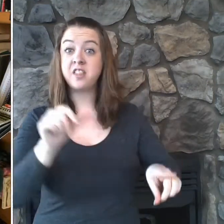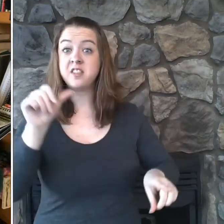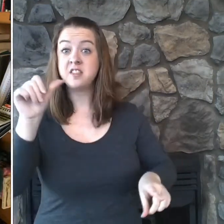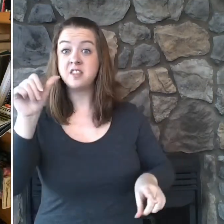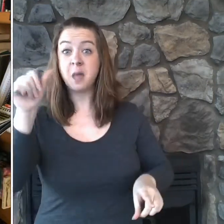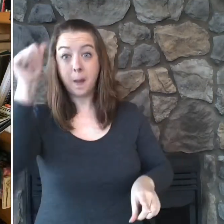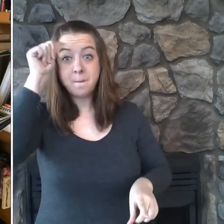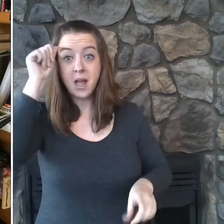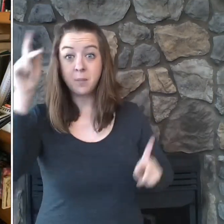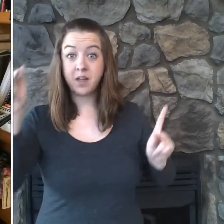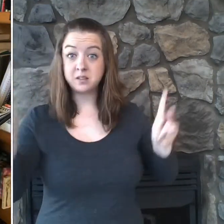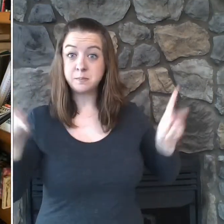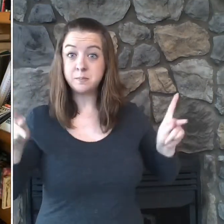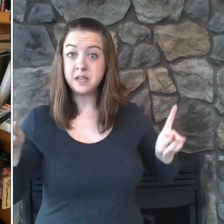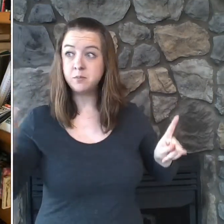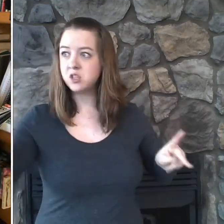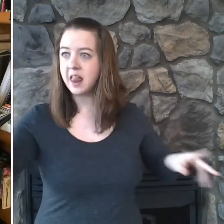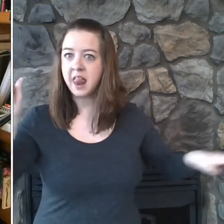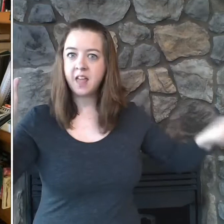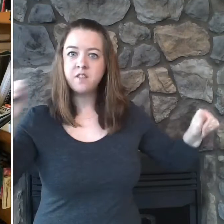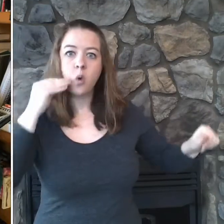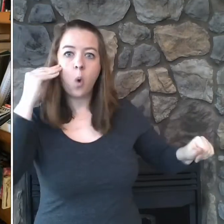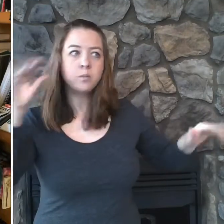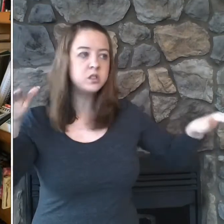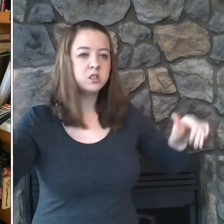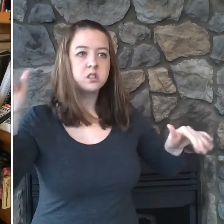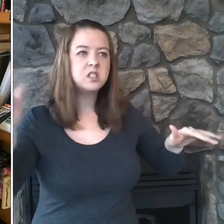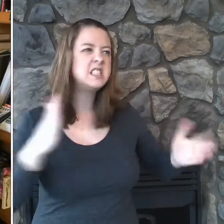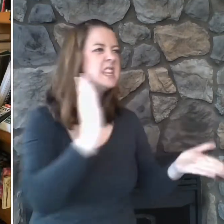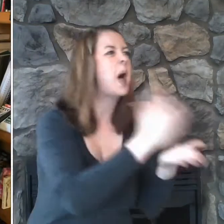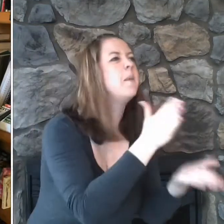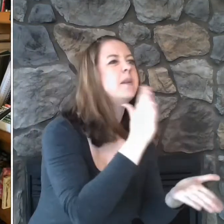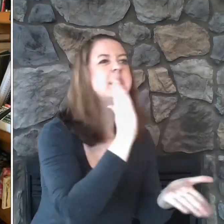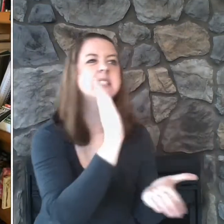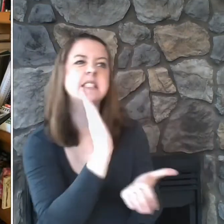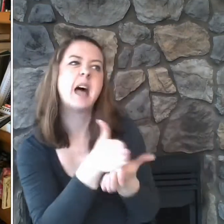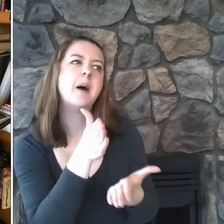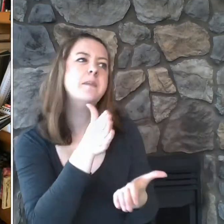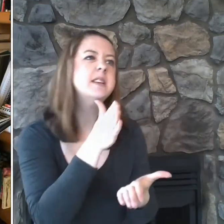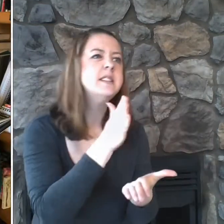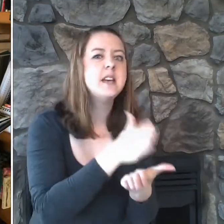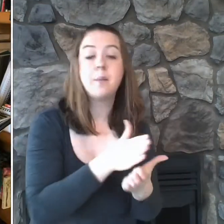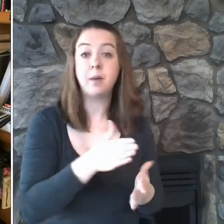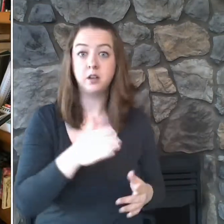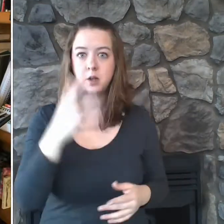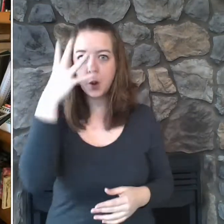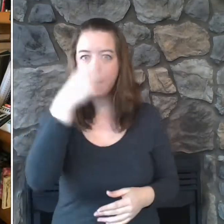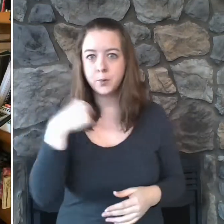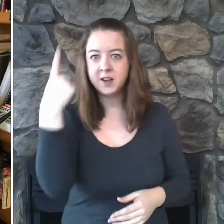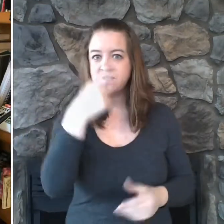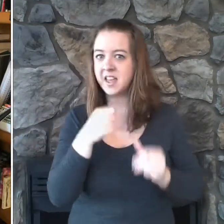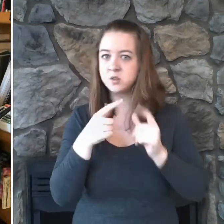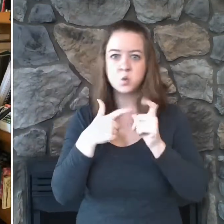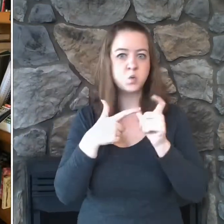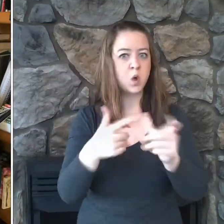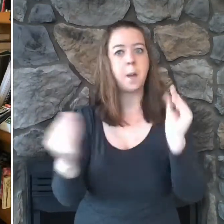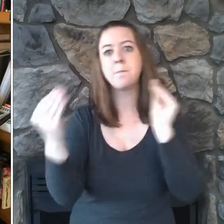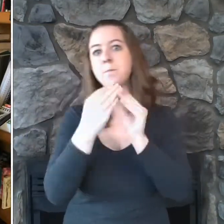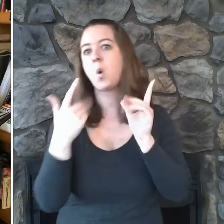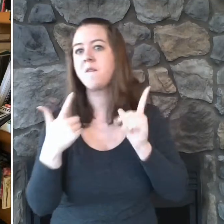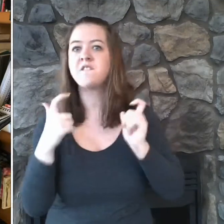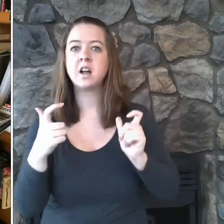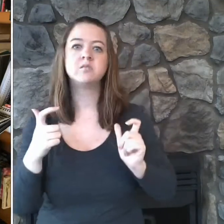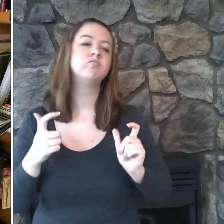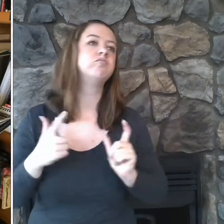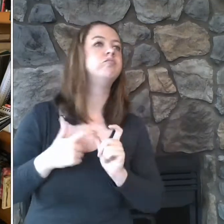the other wigwams. "Stop," they hissed, but Pretty Face only ran faster. When she looked back